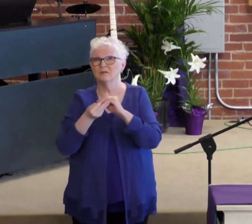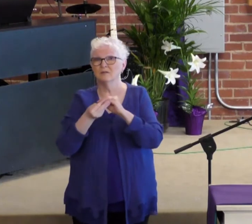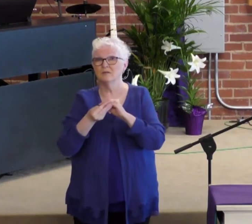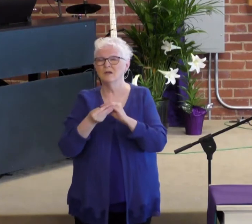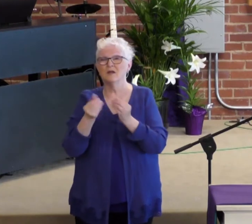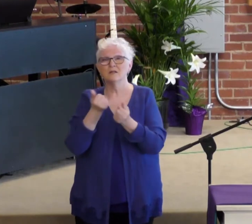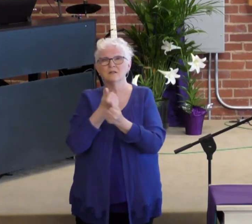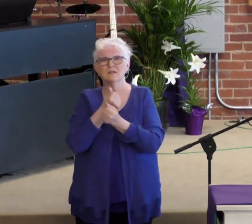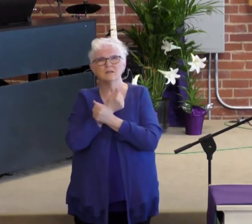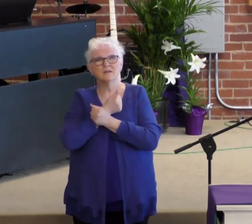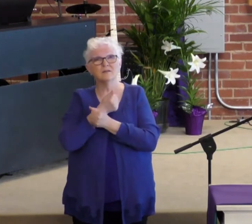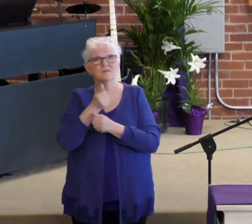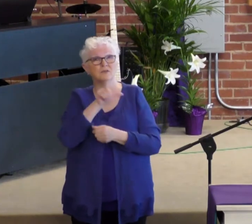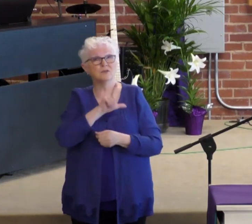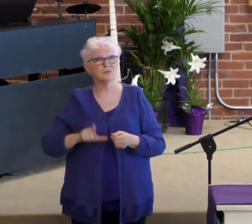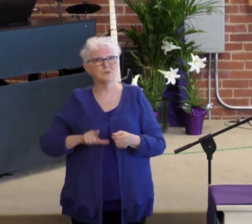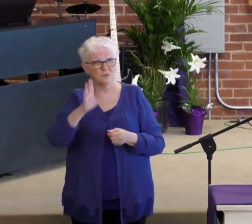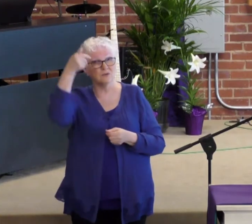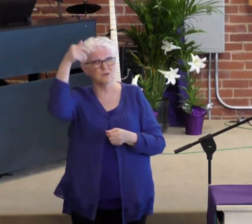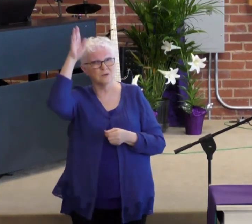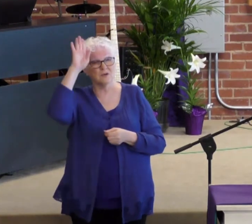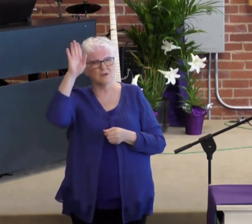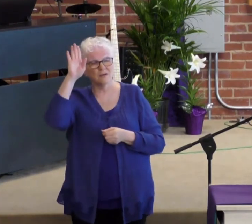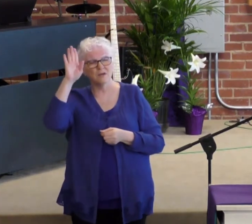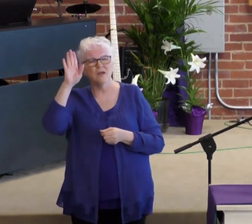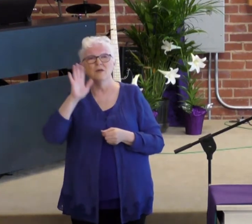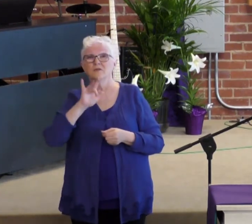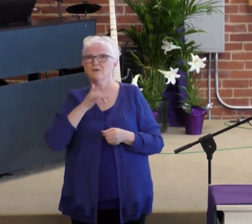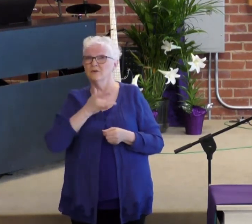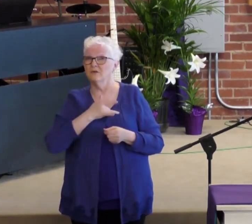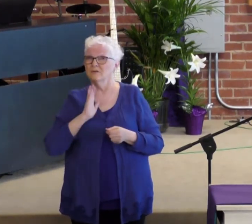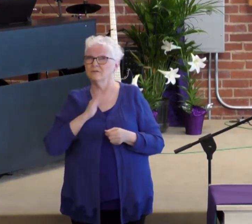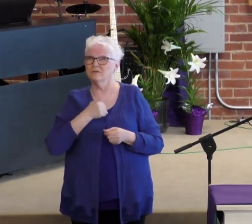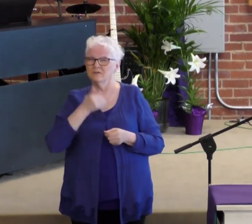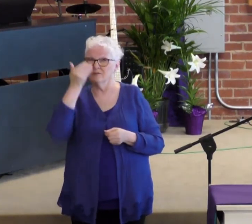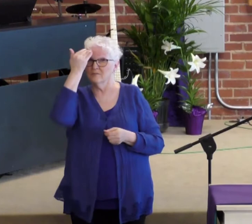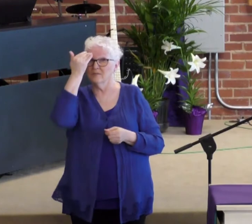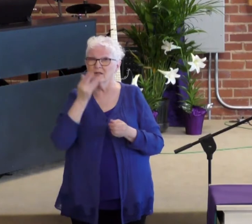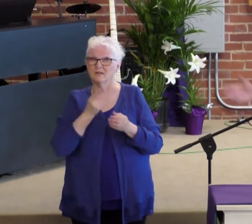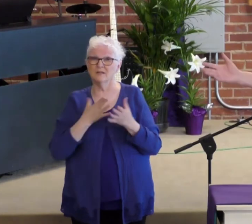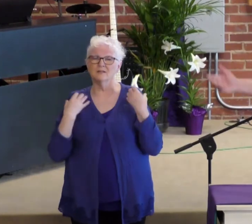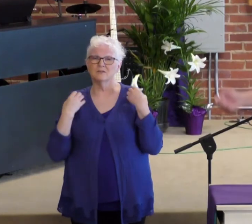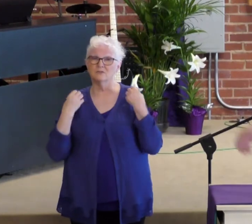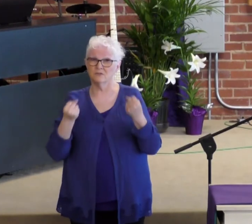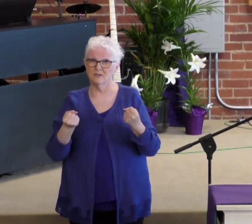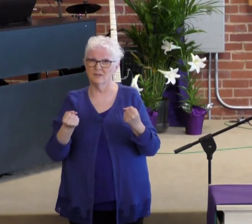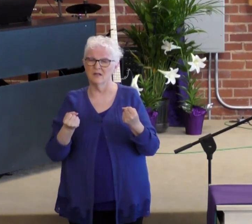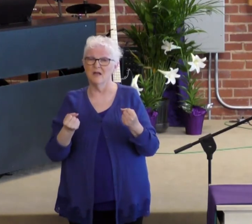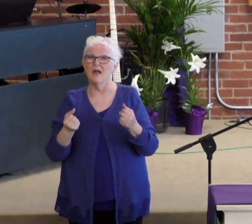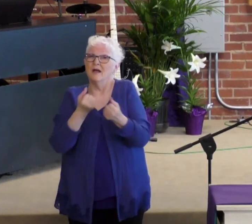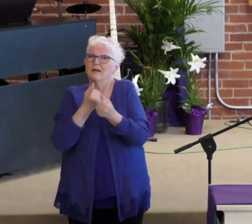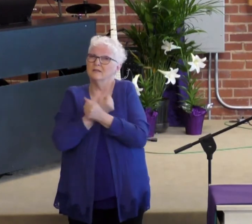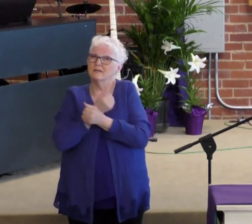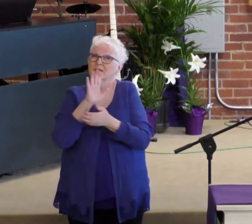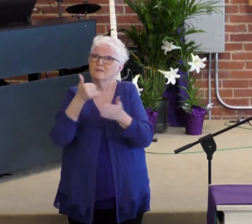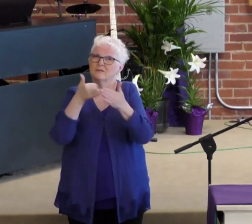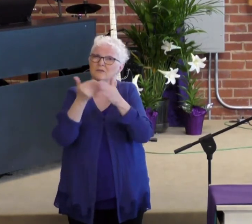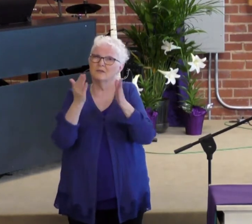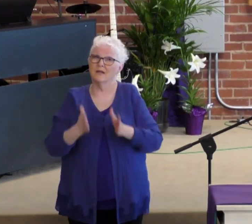your God with your heart, soul, mind, and strength, and love your neighbor as yourself. Love other people.